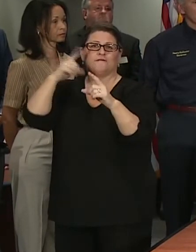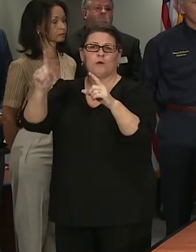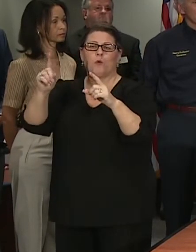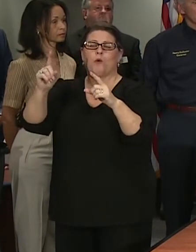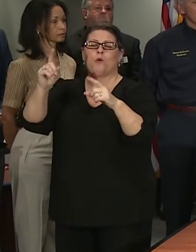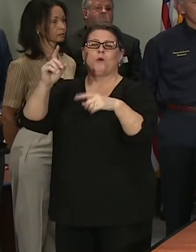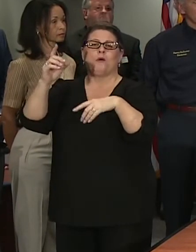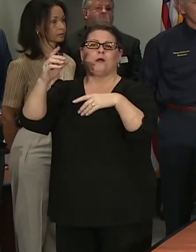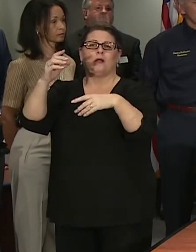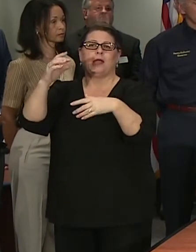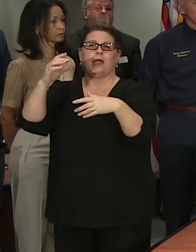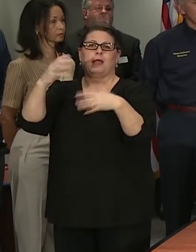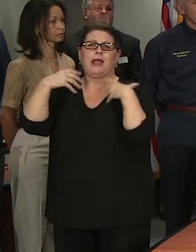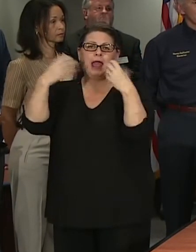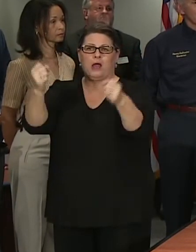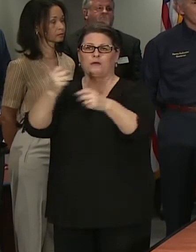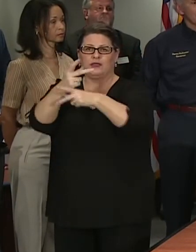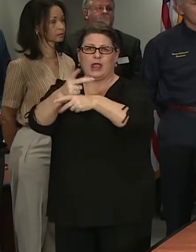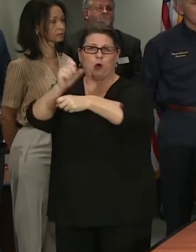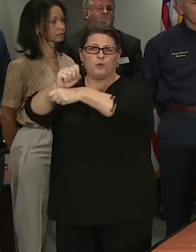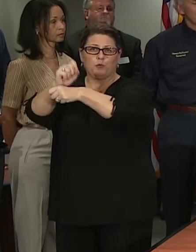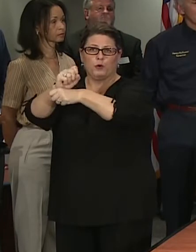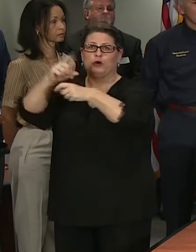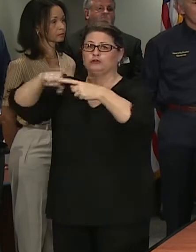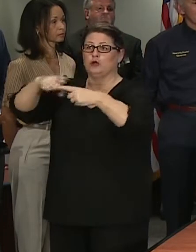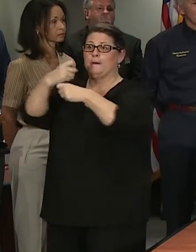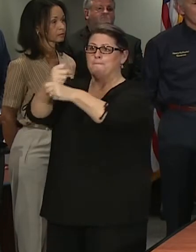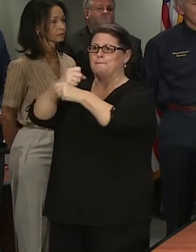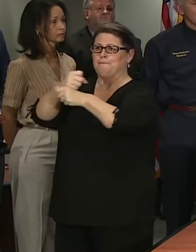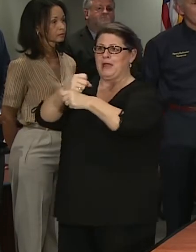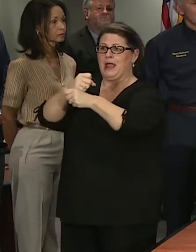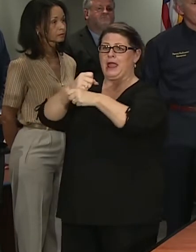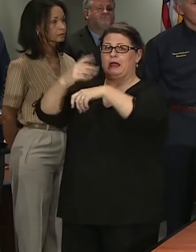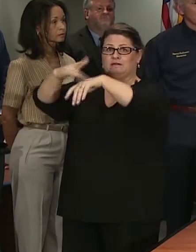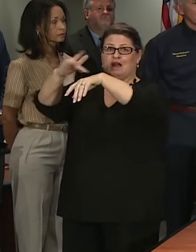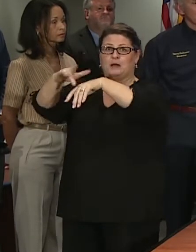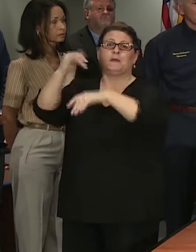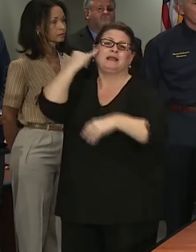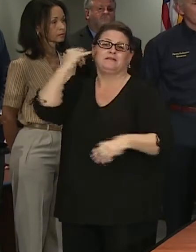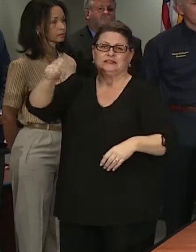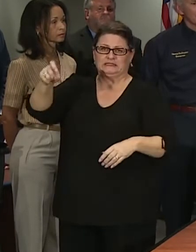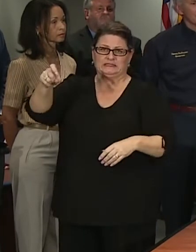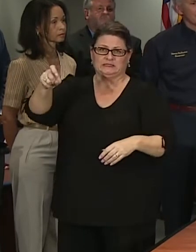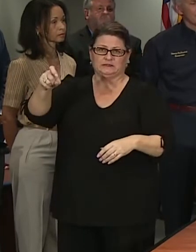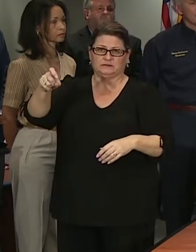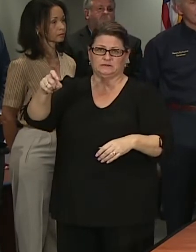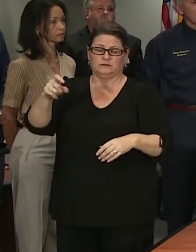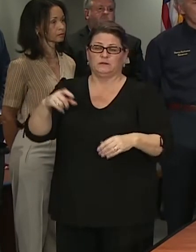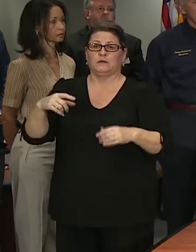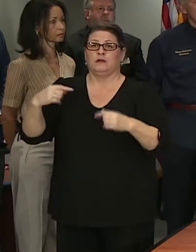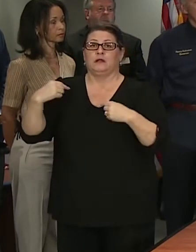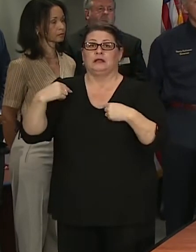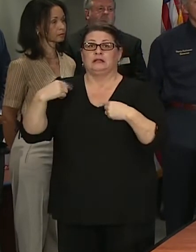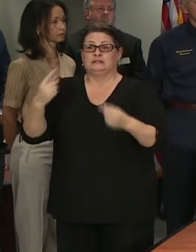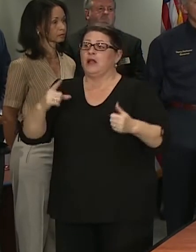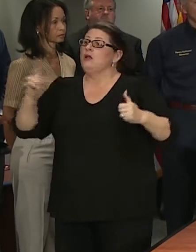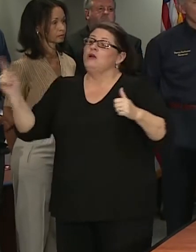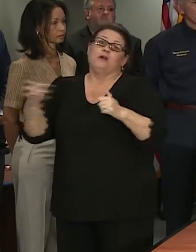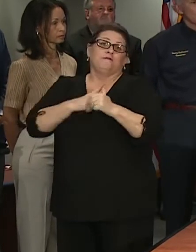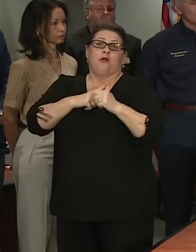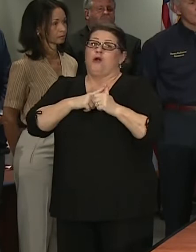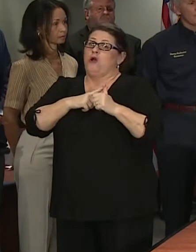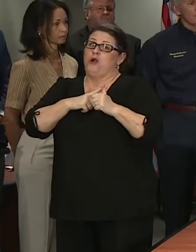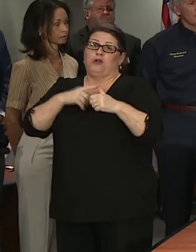staffing capacity when and where it may be needed. Since the beginning of South Carolina's first response to the pandemic,